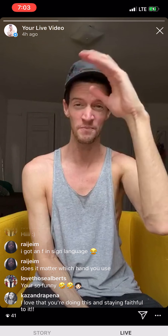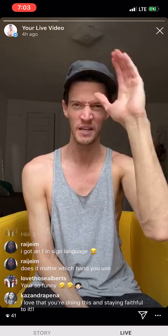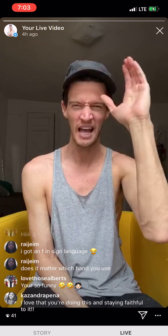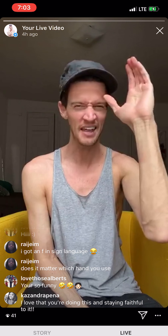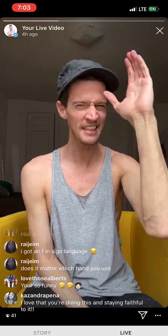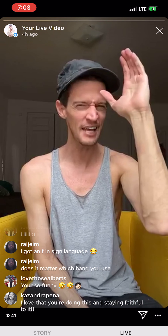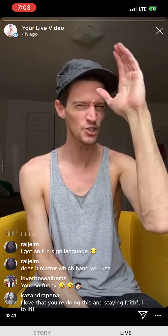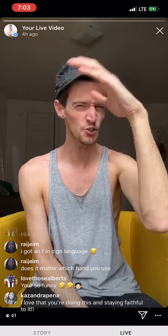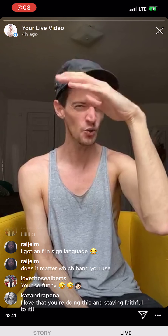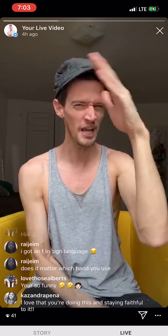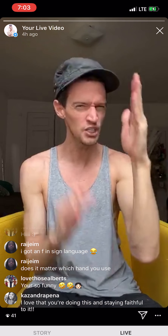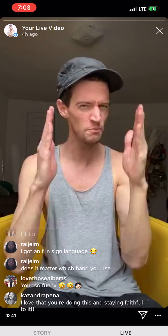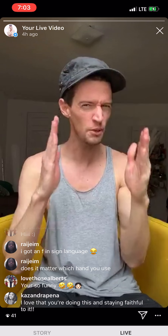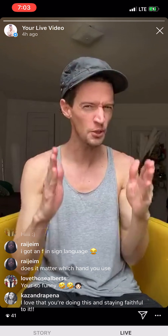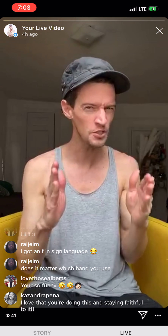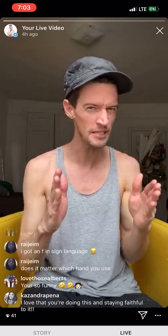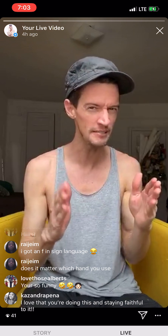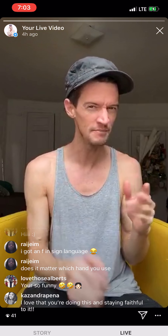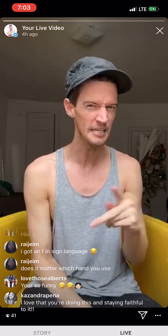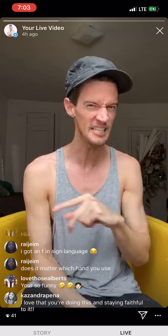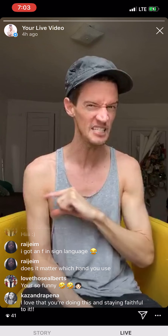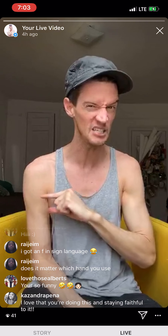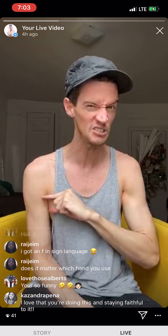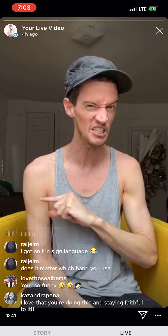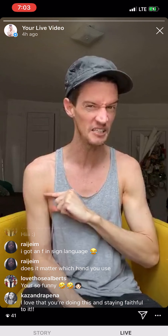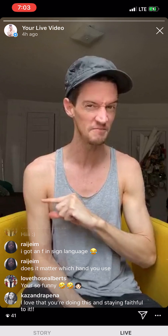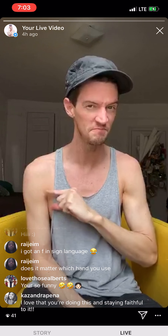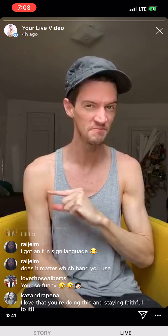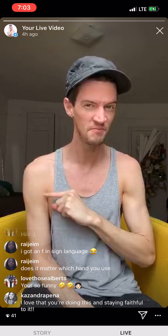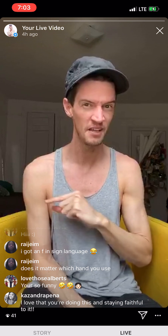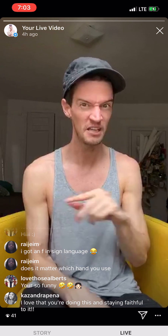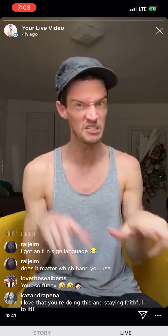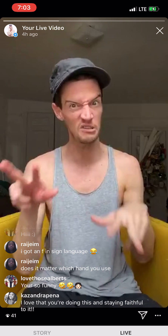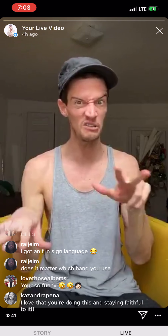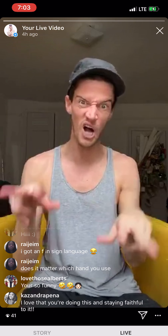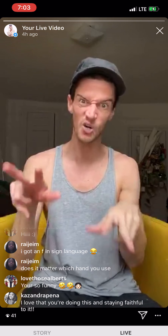I think that strange person is guilty because they're a little awkward.